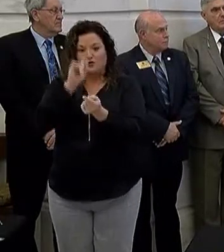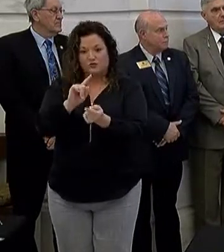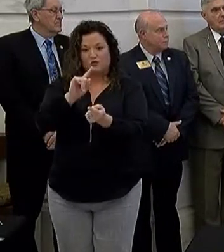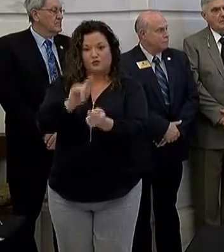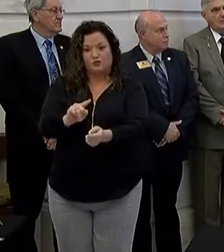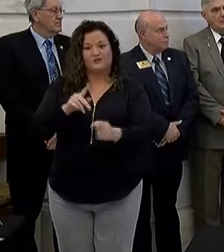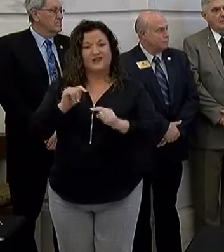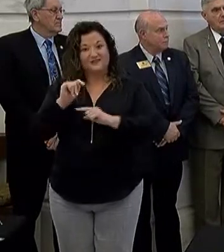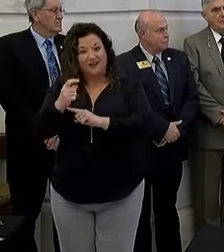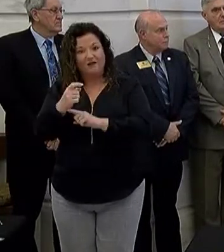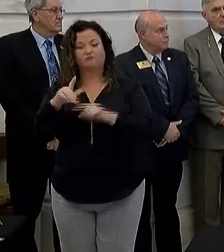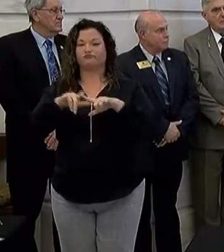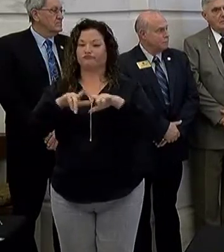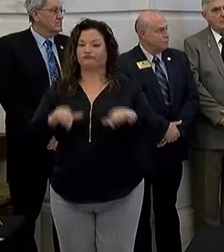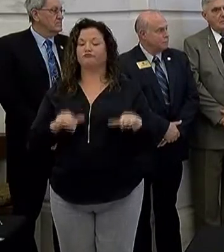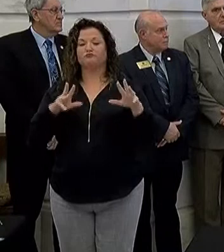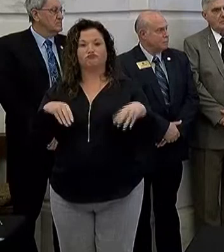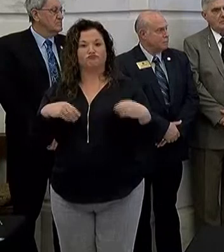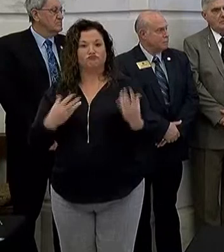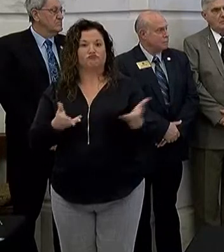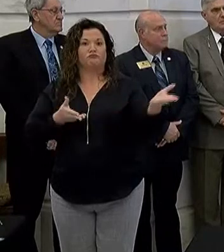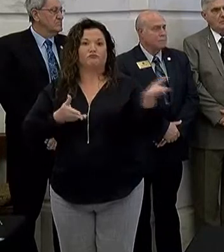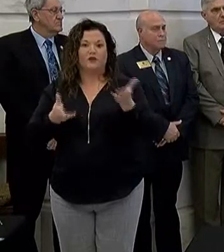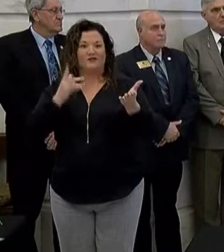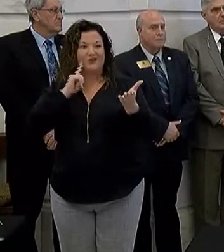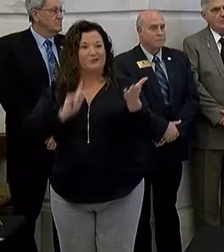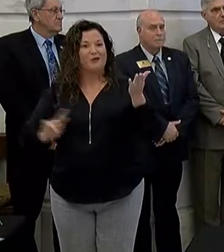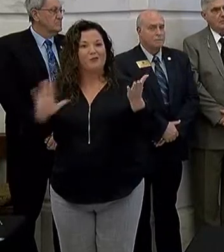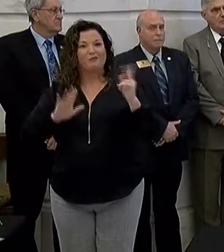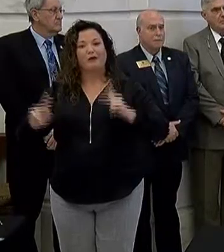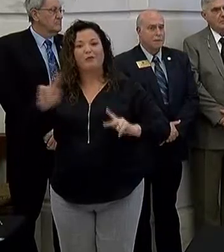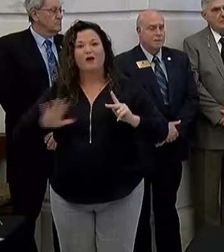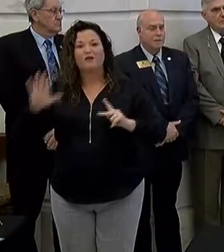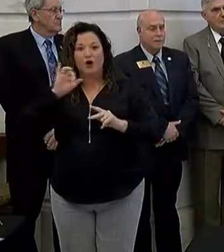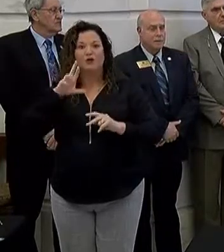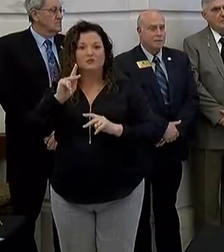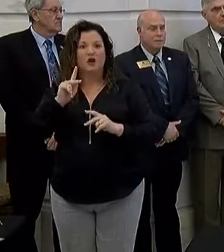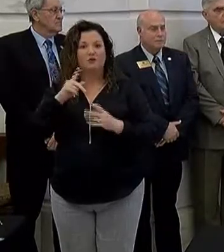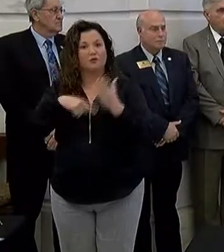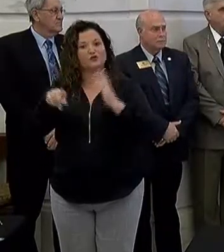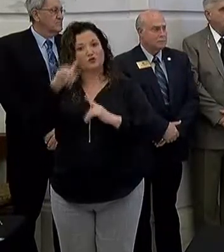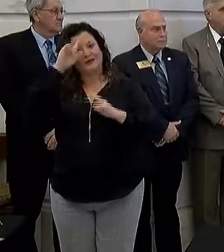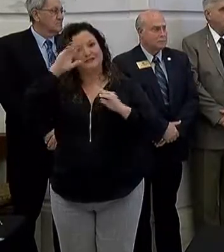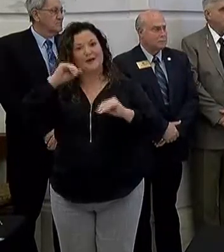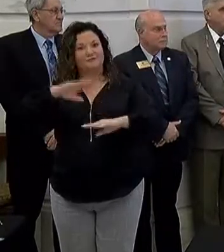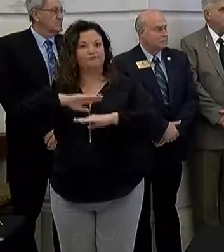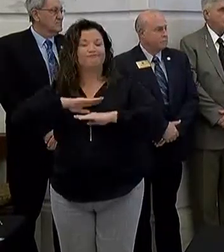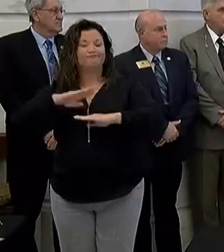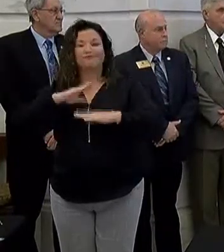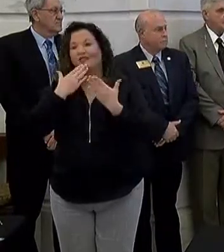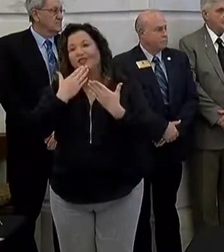taxes while still delivering the services that the people of Arkansas have come to expect. Thank you.